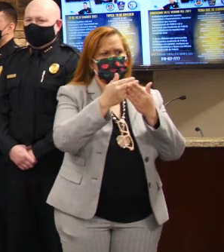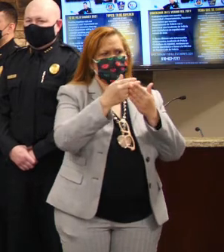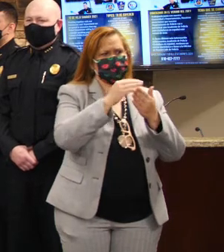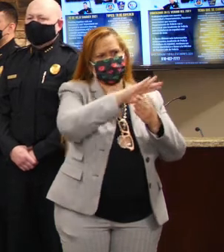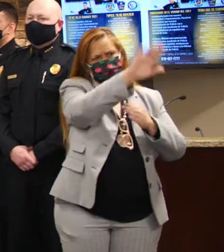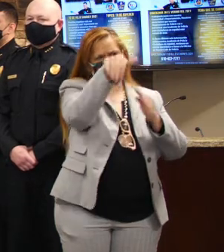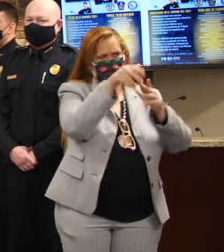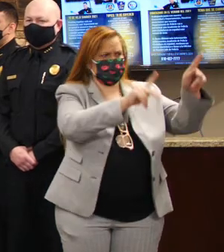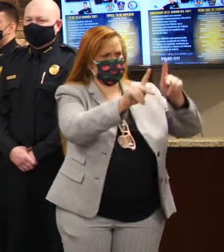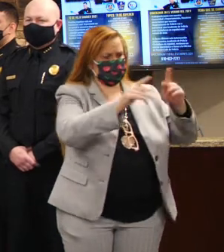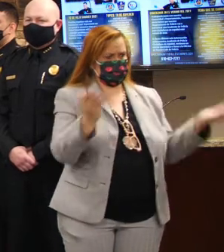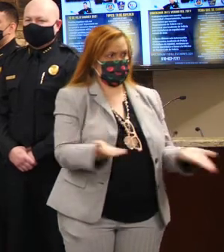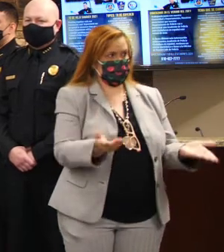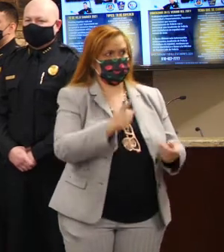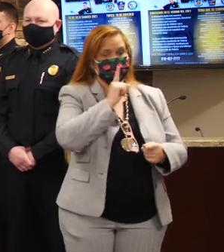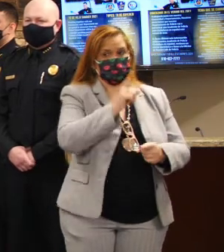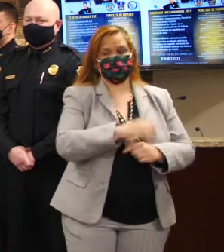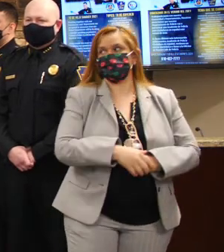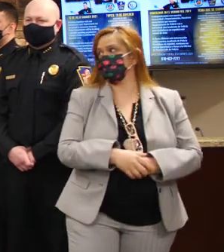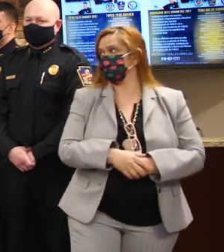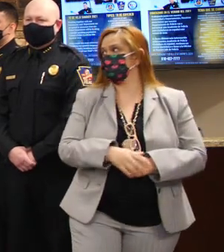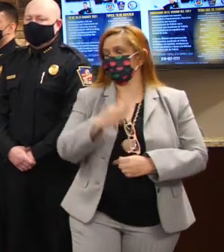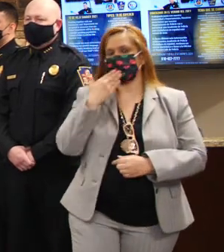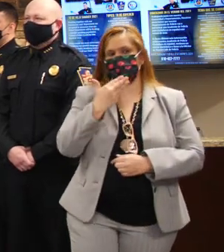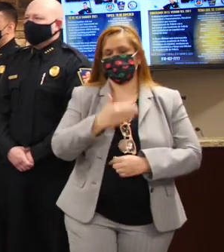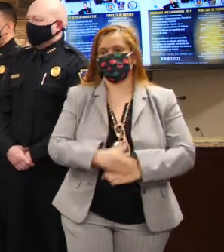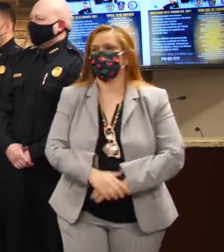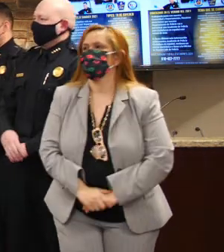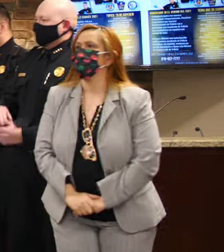ready, we are strong, and we are ready to lead. Thank you.